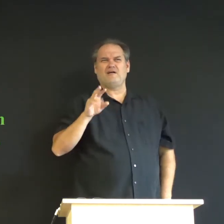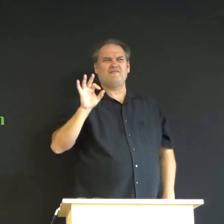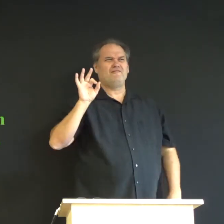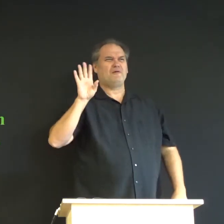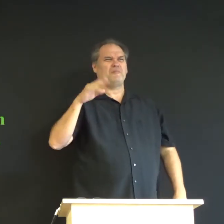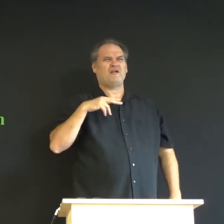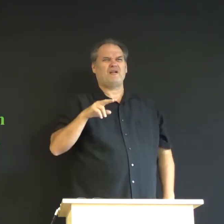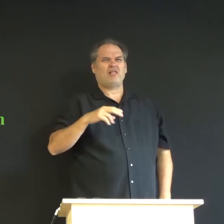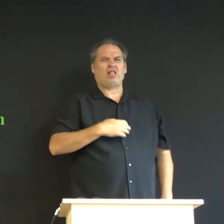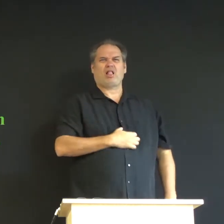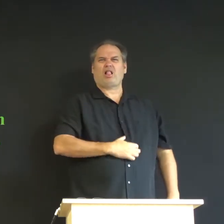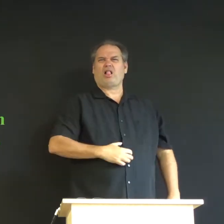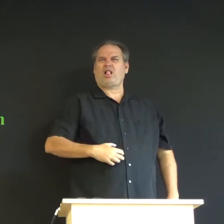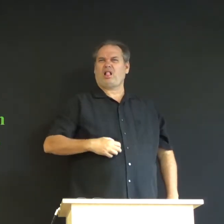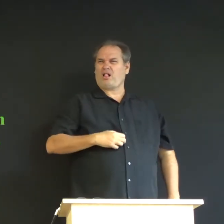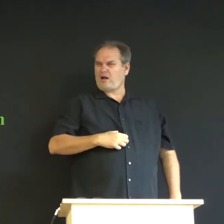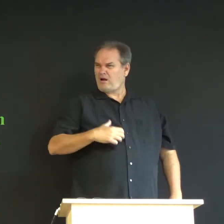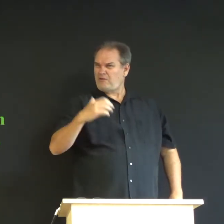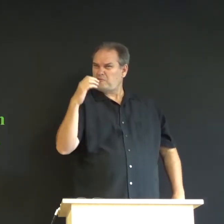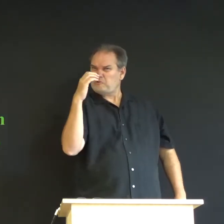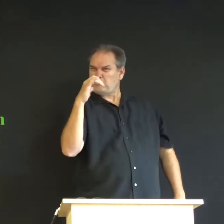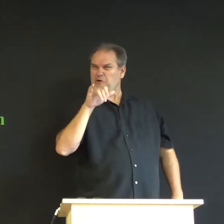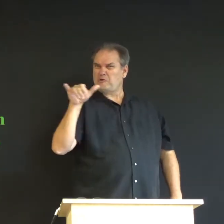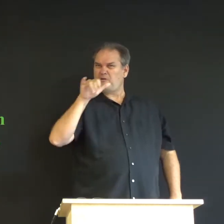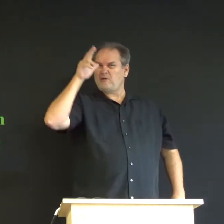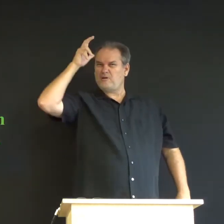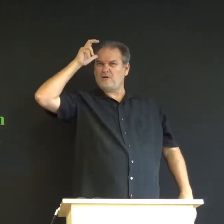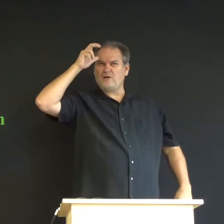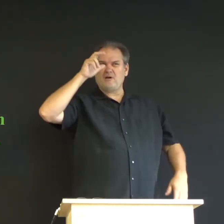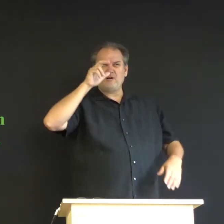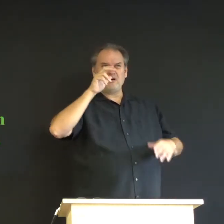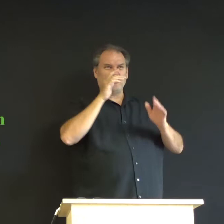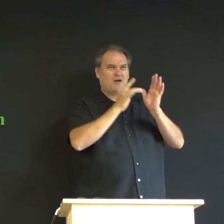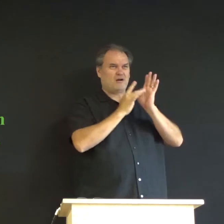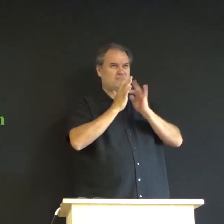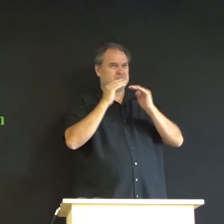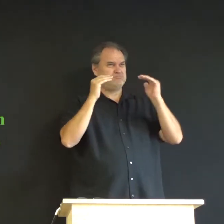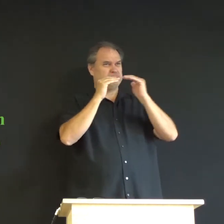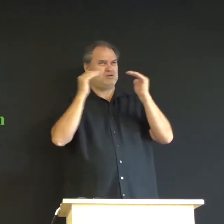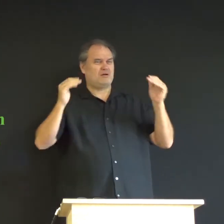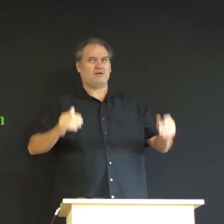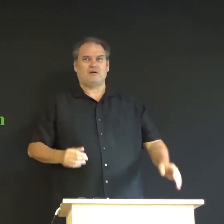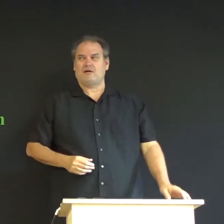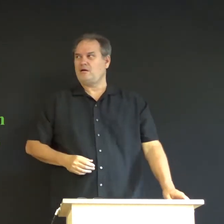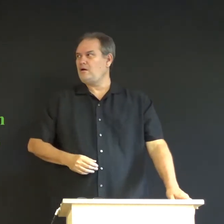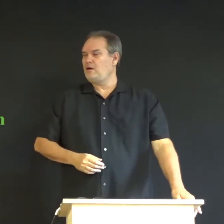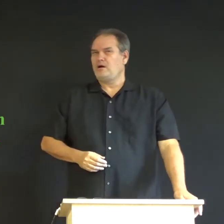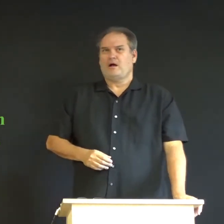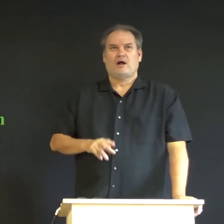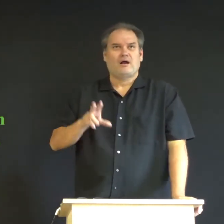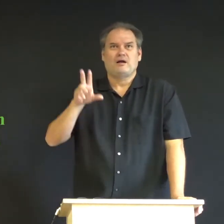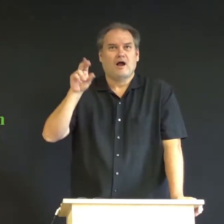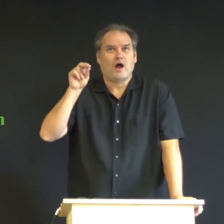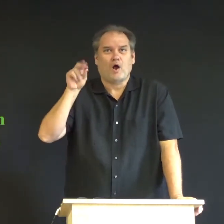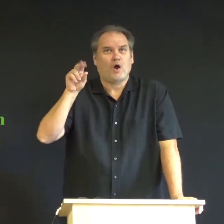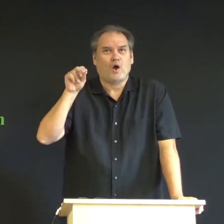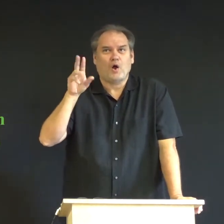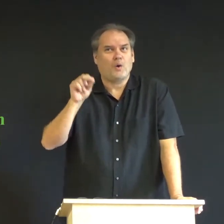That artist put on, I've seen on Facebook, it's disgusting. You mean he's equal with God or Jesus?